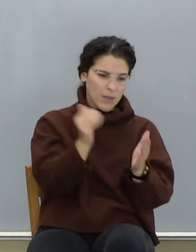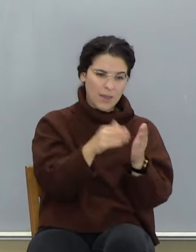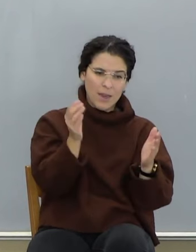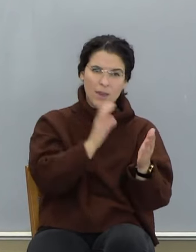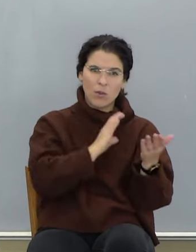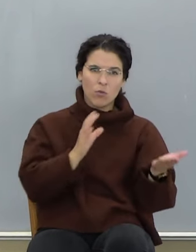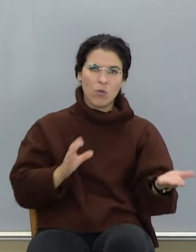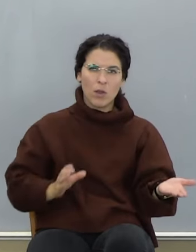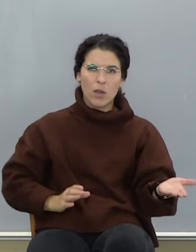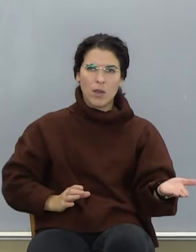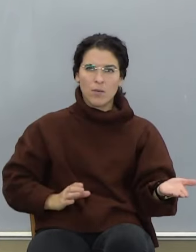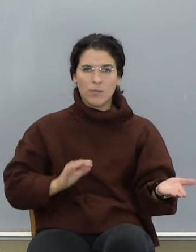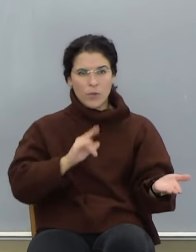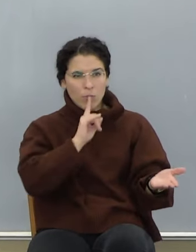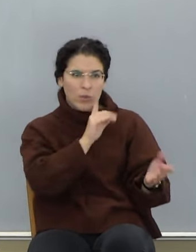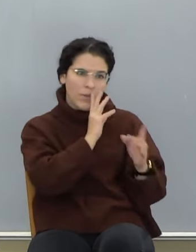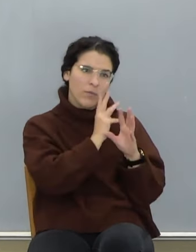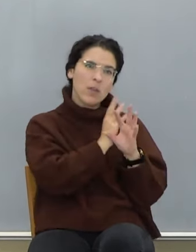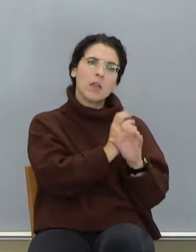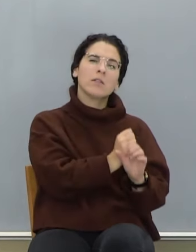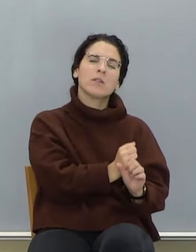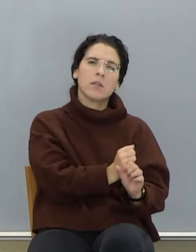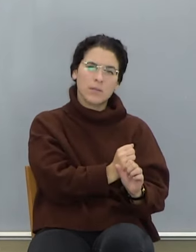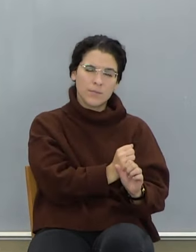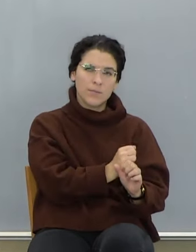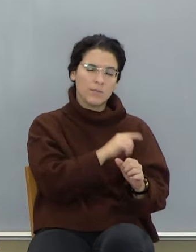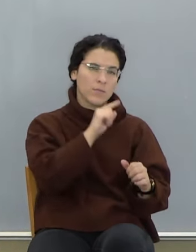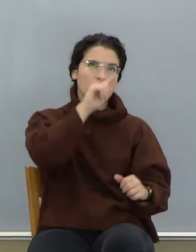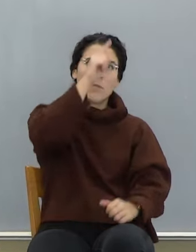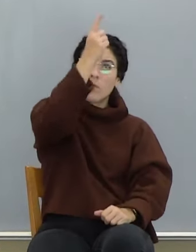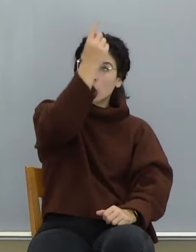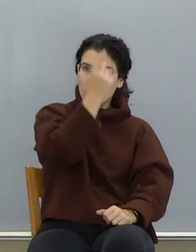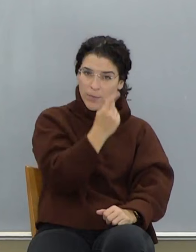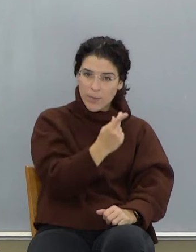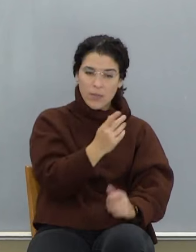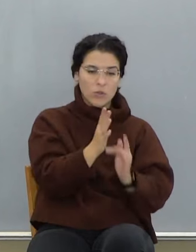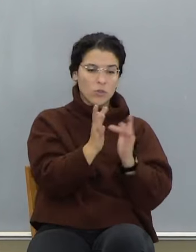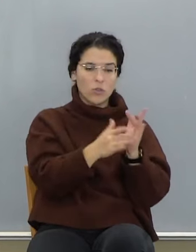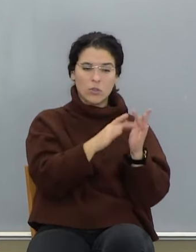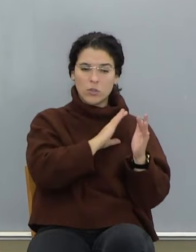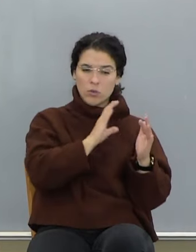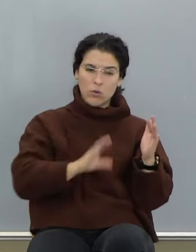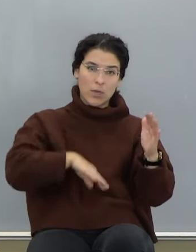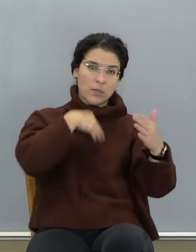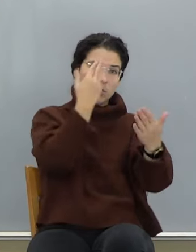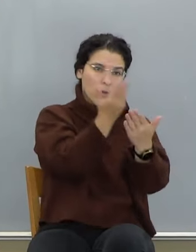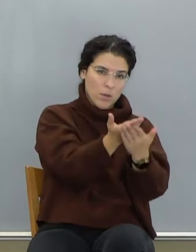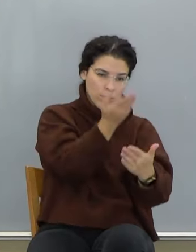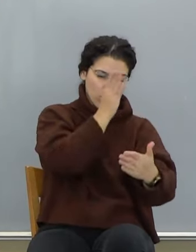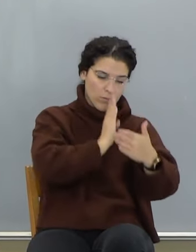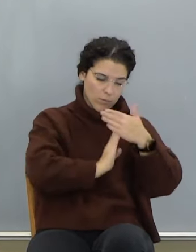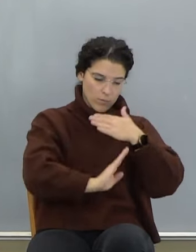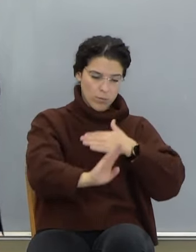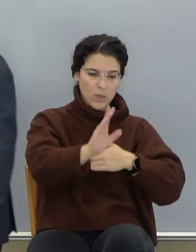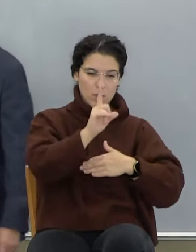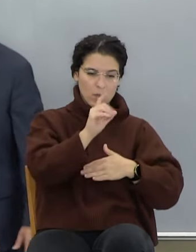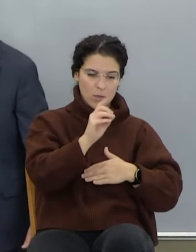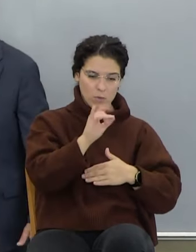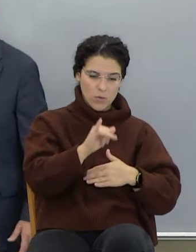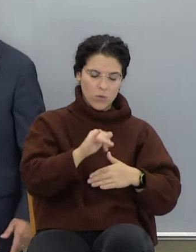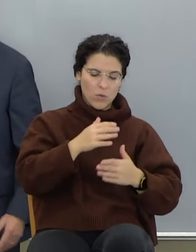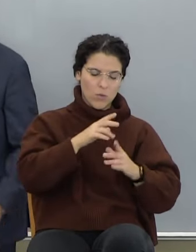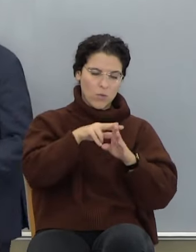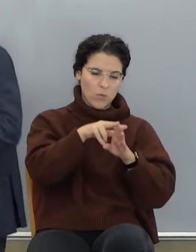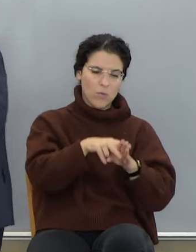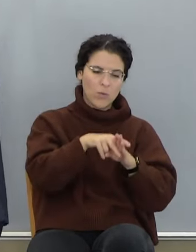Antichrist. So this is fascinating. The first coming, Jesus comes meek and lowly. He's riding the foal